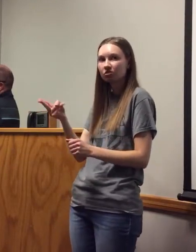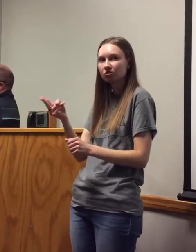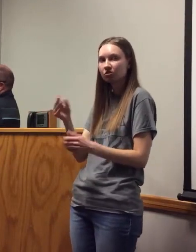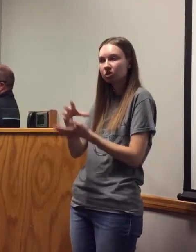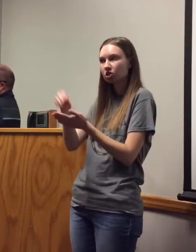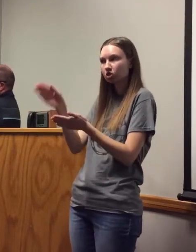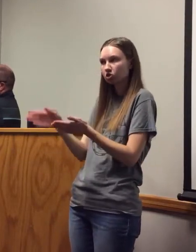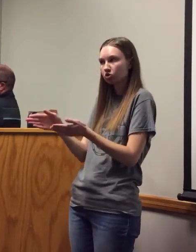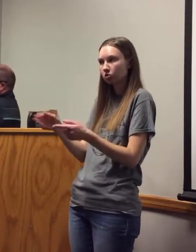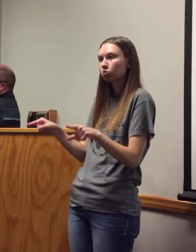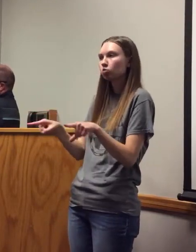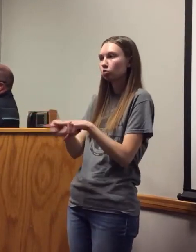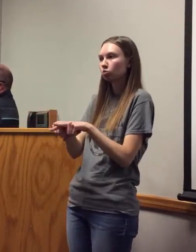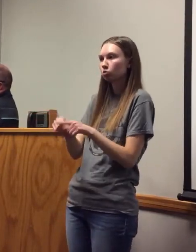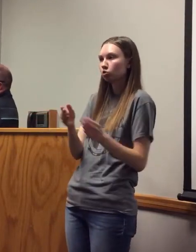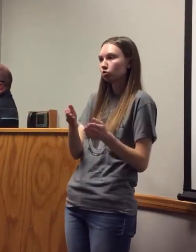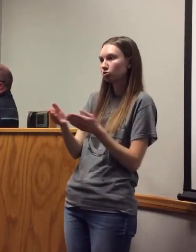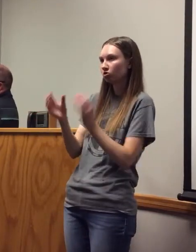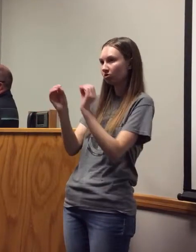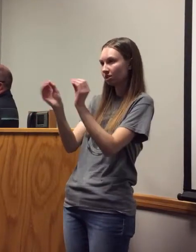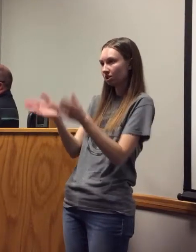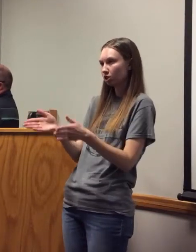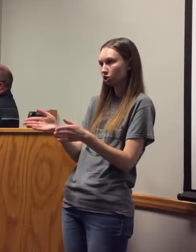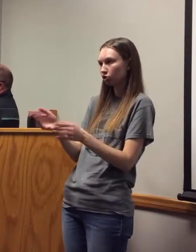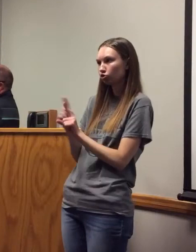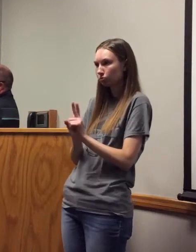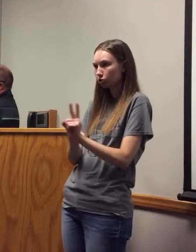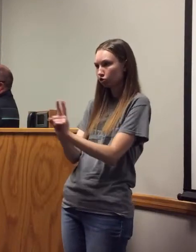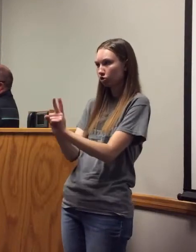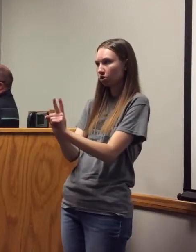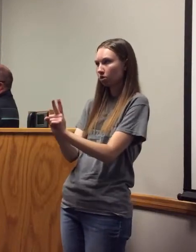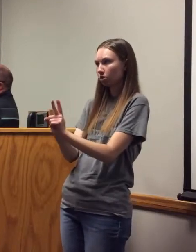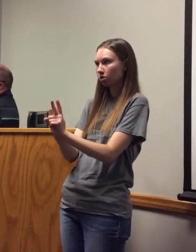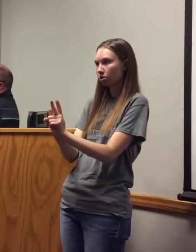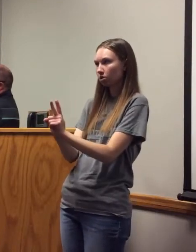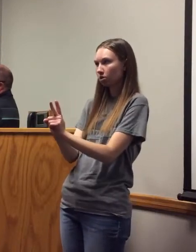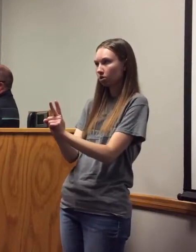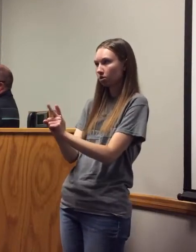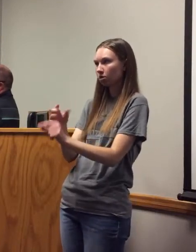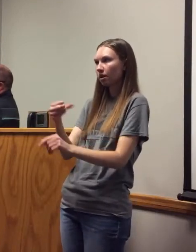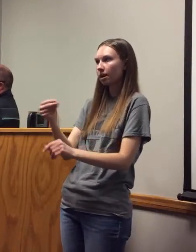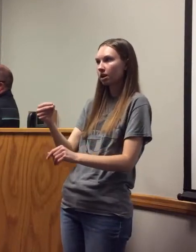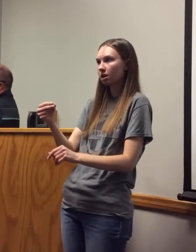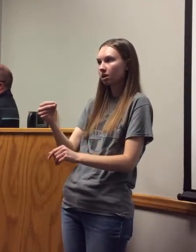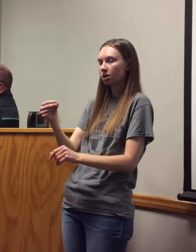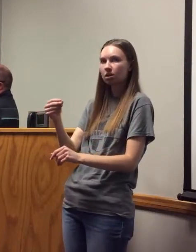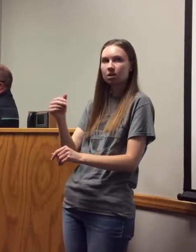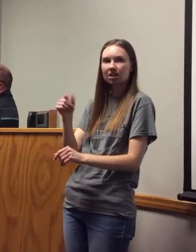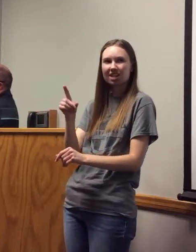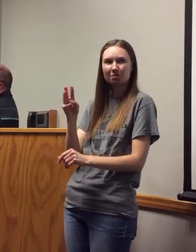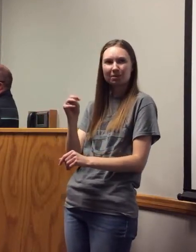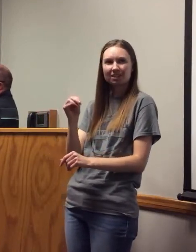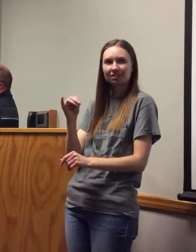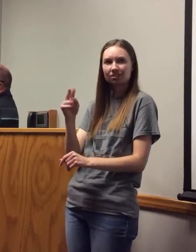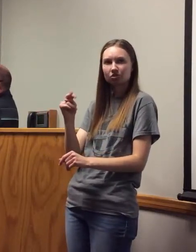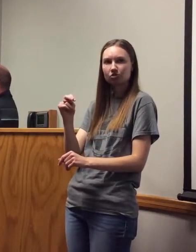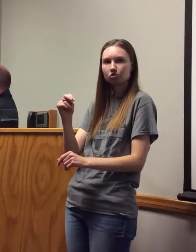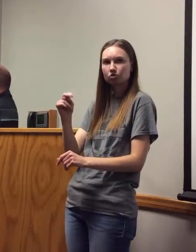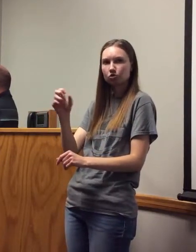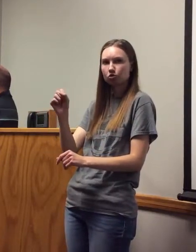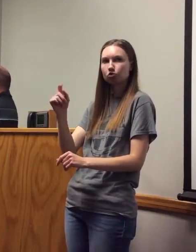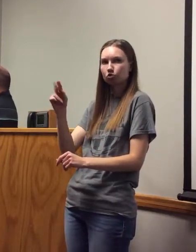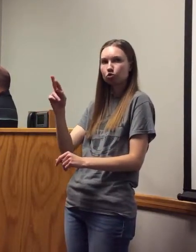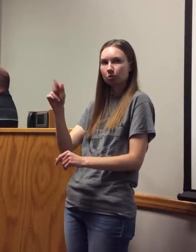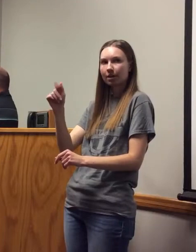We also provide teacher mentoring and administrative support. Oftentimes we'll be asked to go to